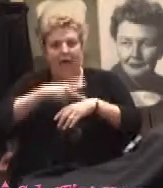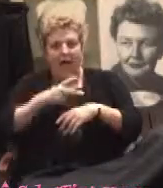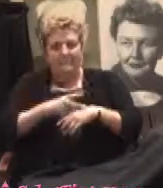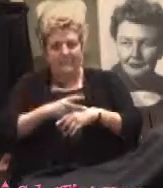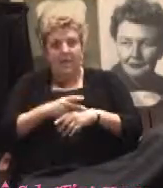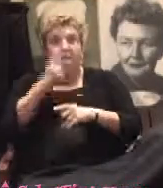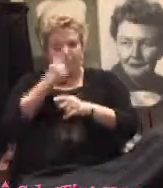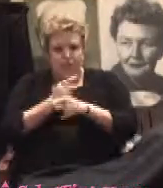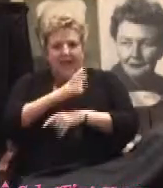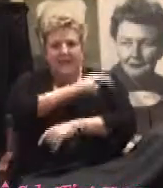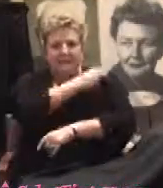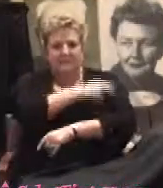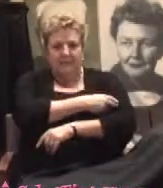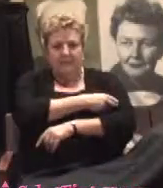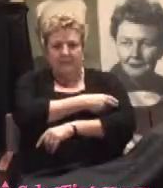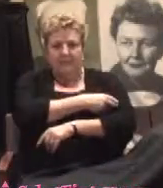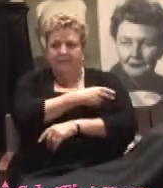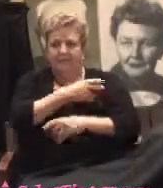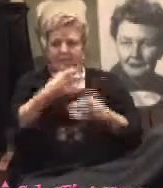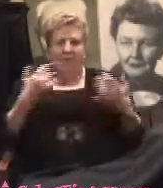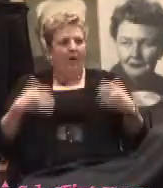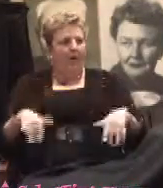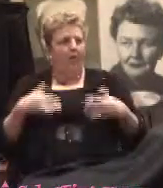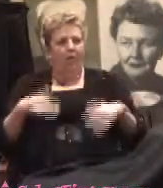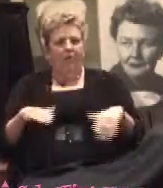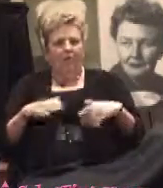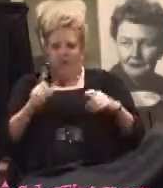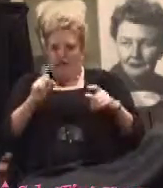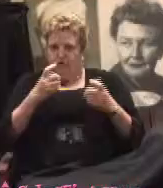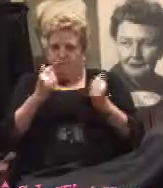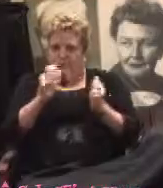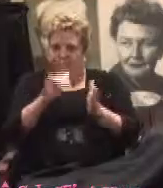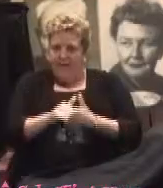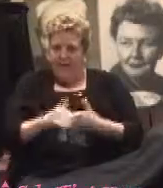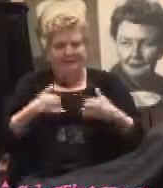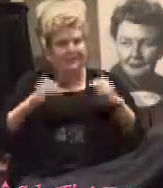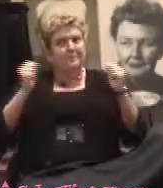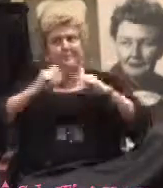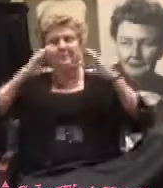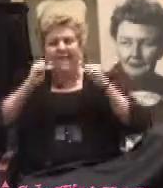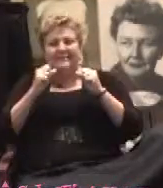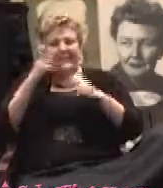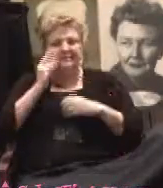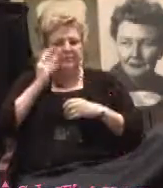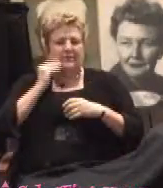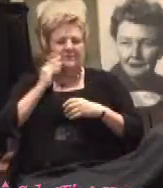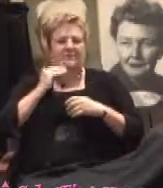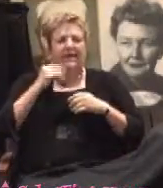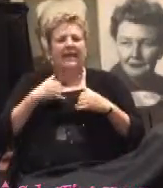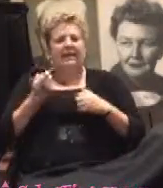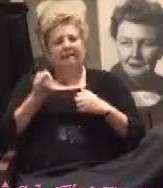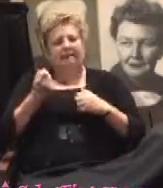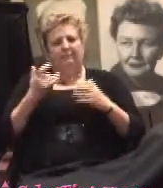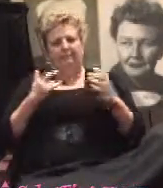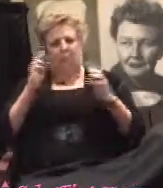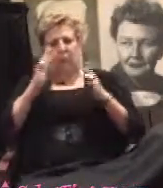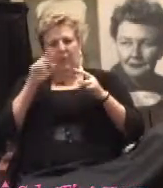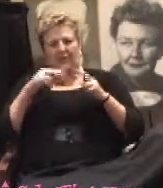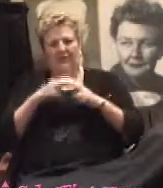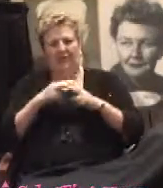awesome. I've had these amazing experiences, you know, and I get a little worried about, sometimes speakers come up here